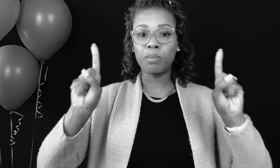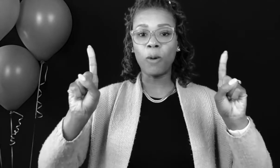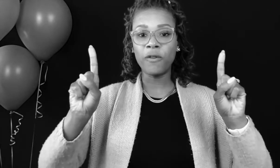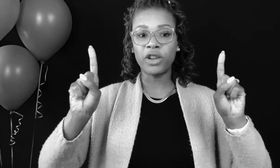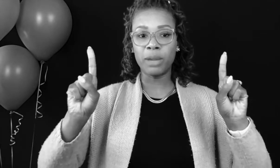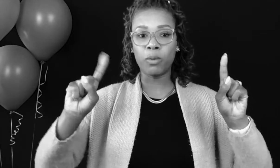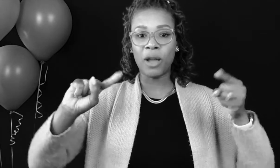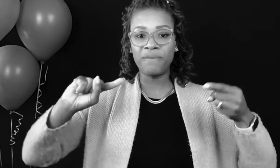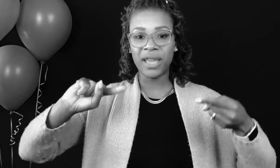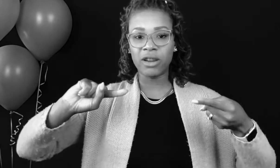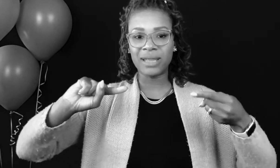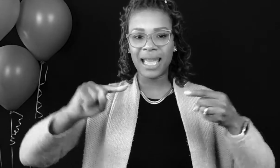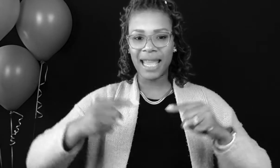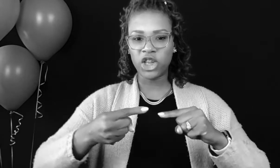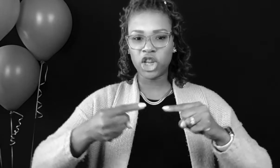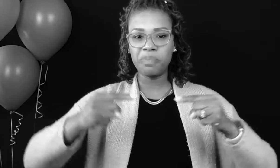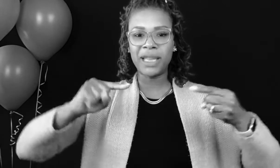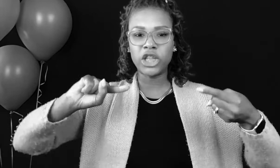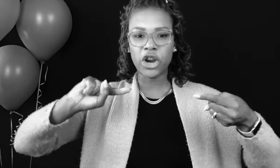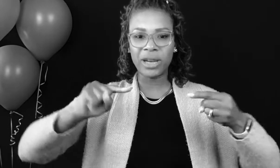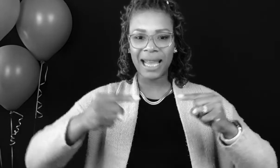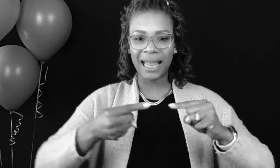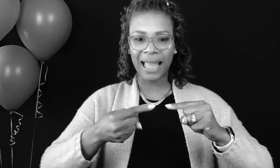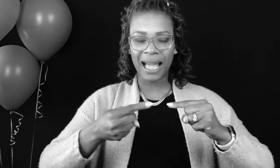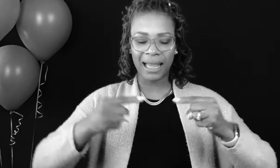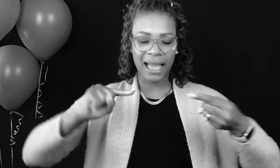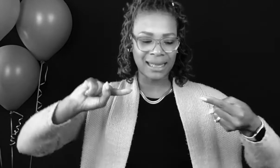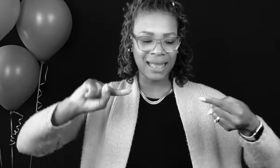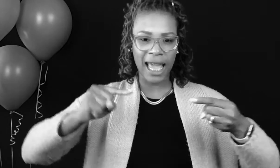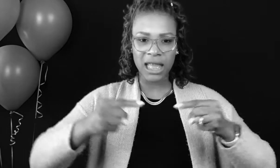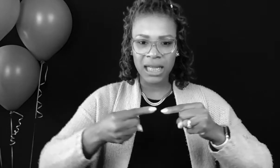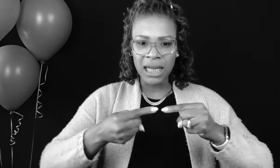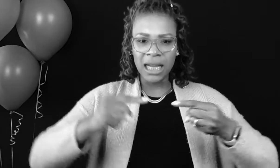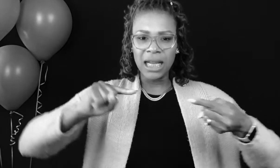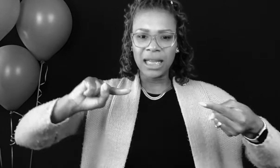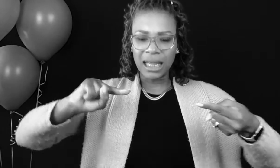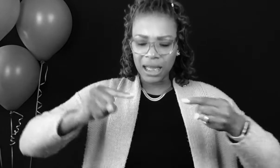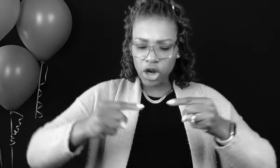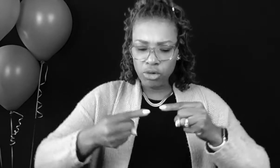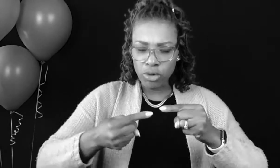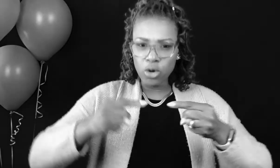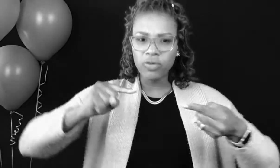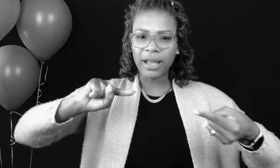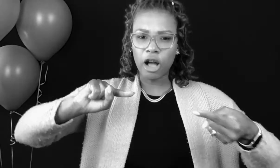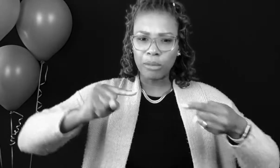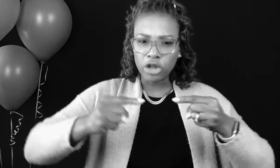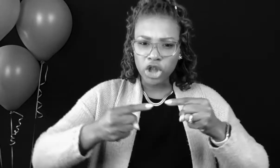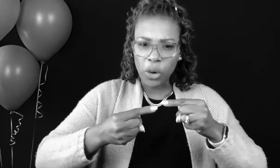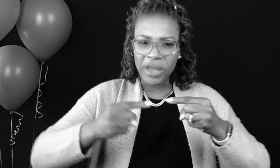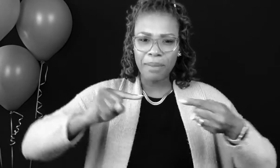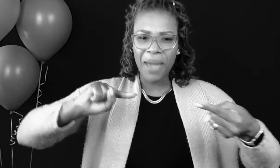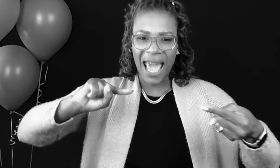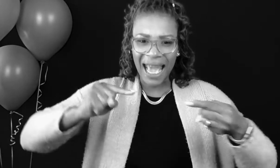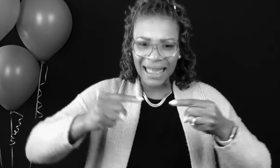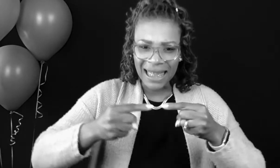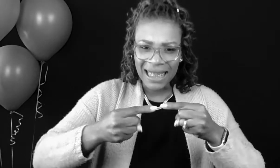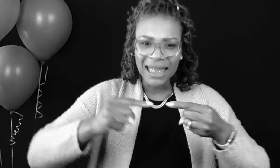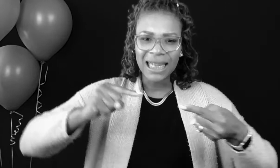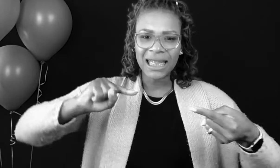of your number 1 fingers, and they should be turning at like a slight groove, like almost showing the pain,